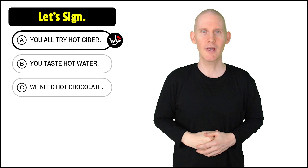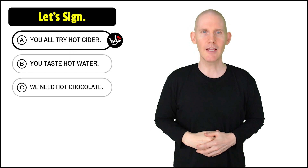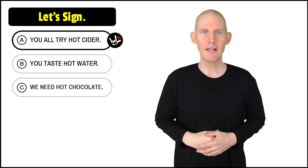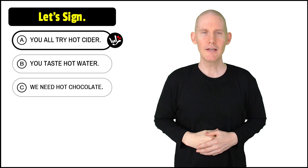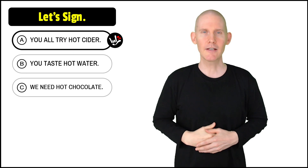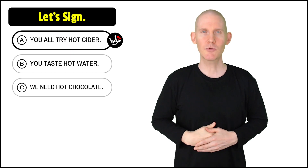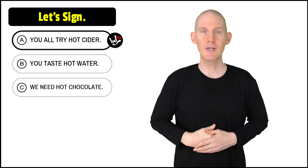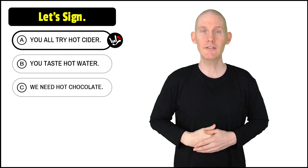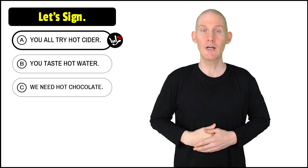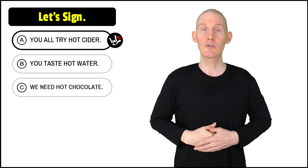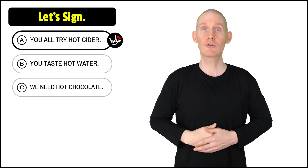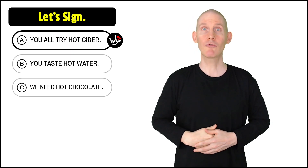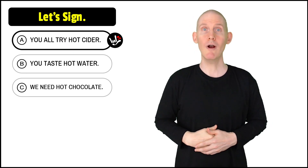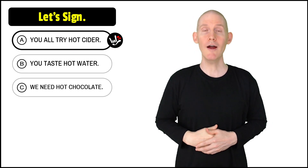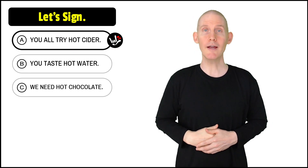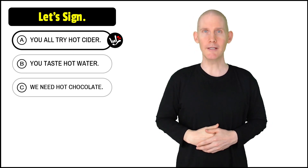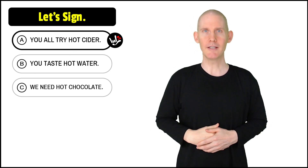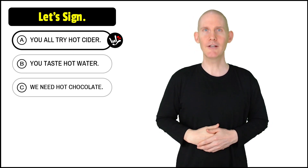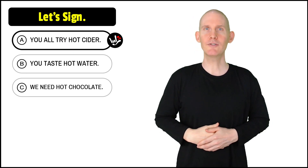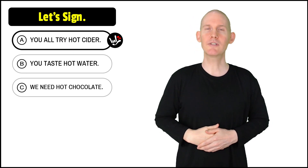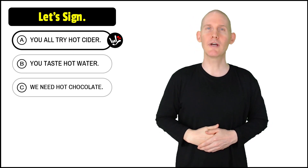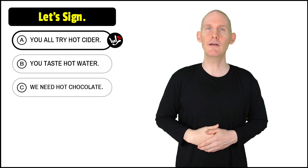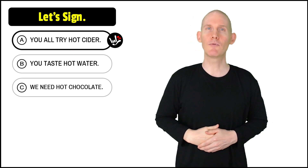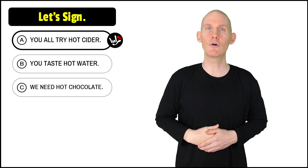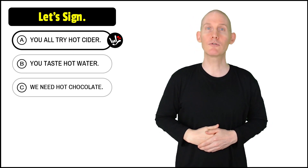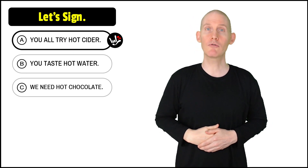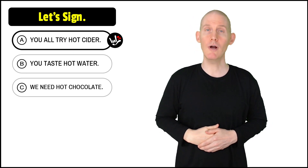Okay, next one is try. Here's the sign for try.